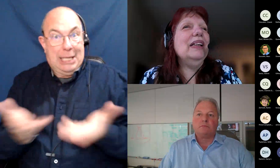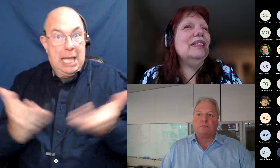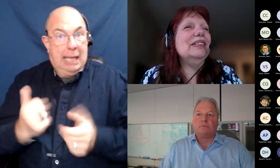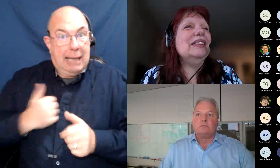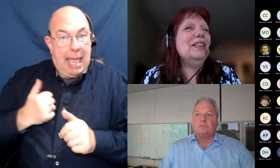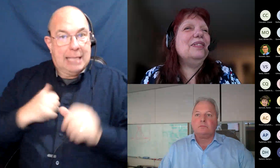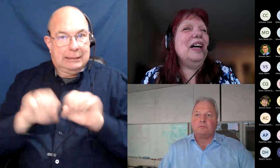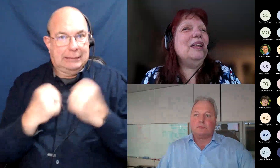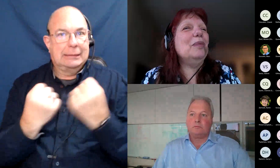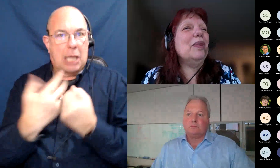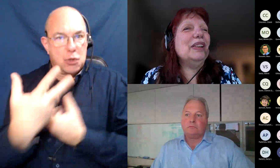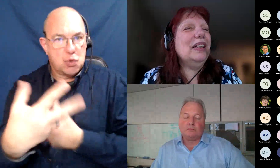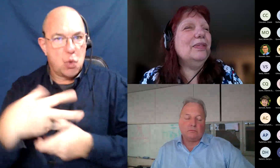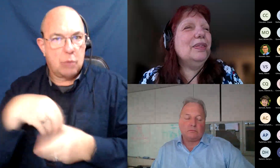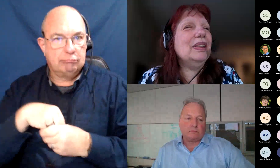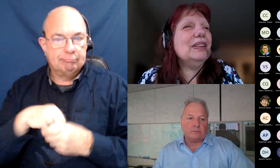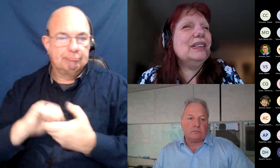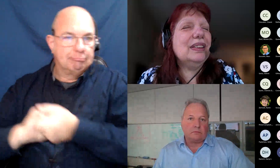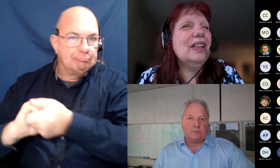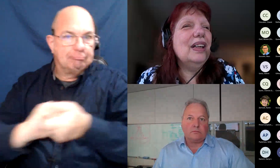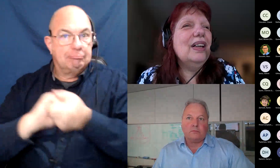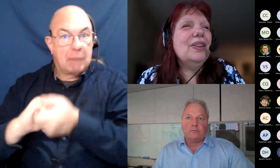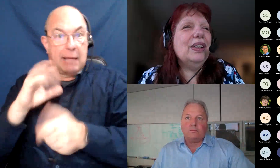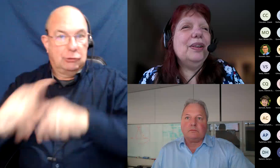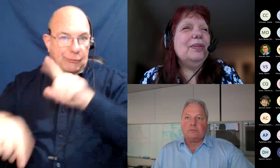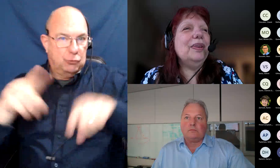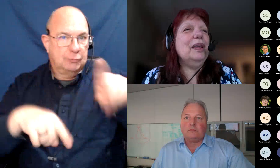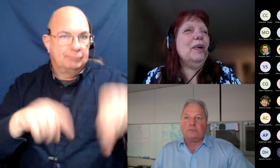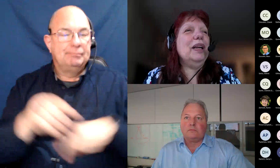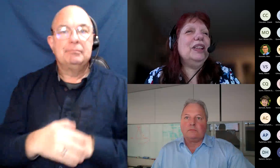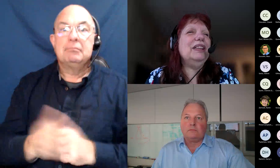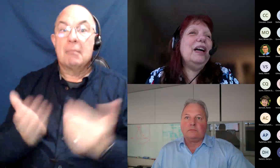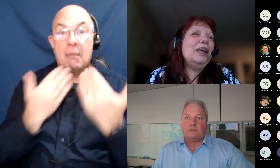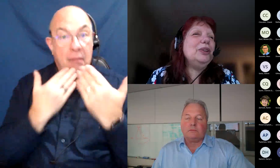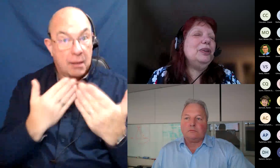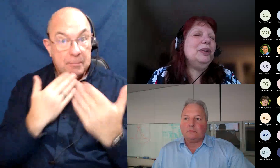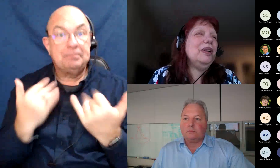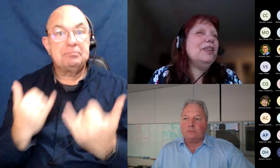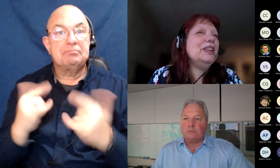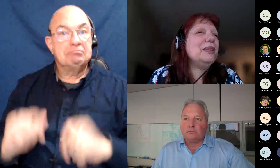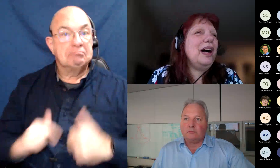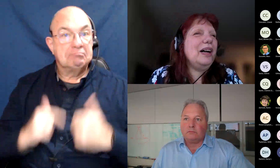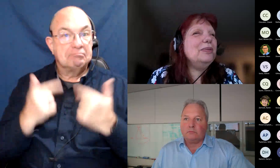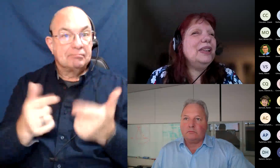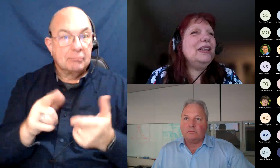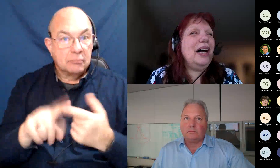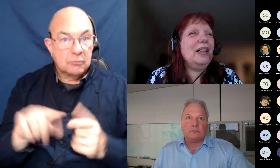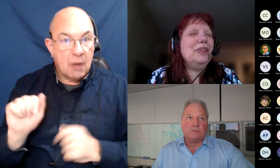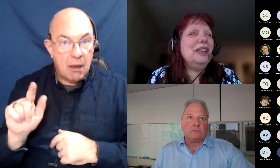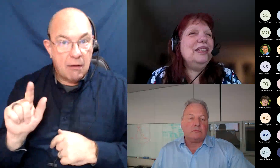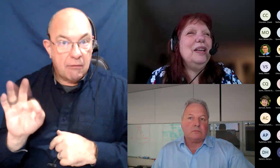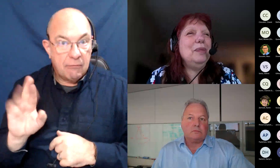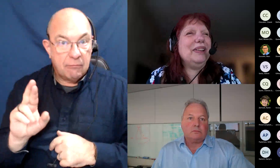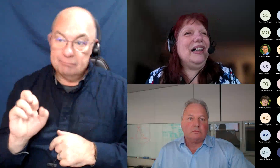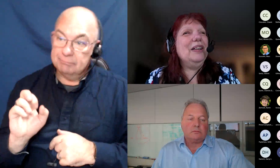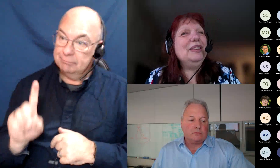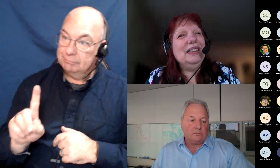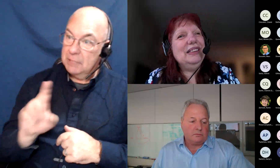more inclusive and more diverse. So thank you very much. And now I'll turn it over to Alfred.